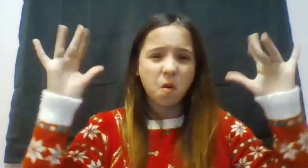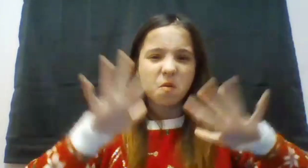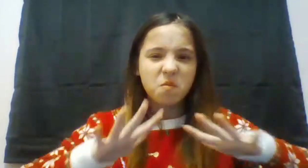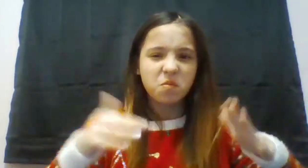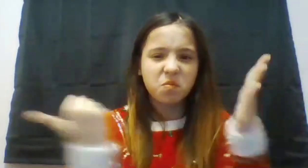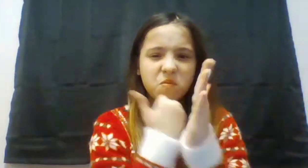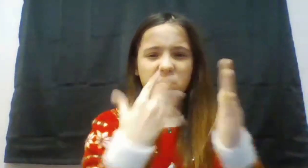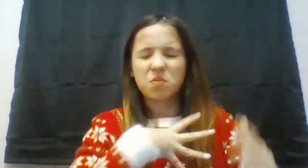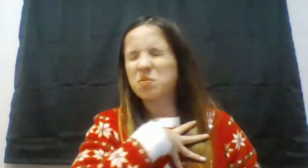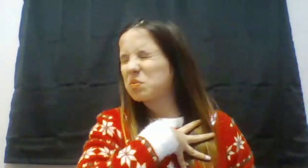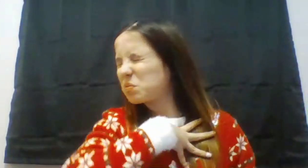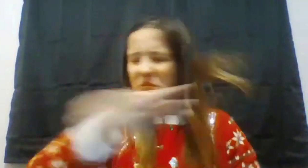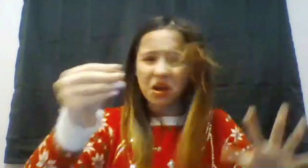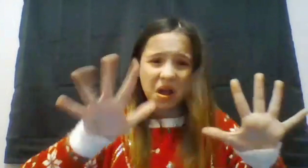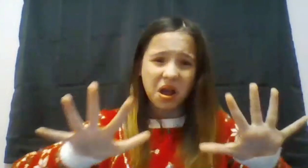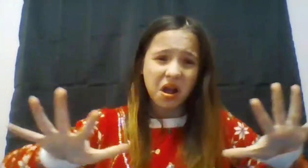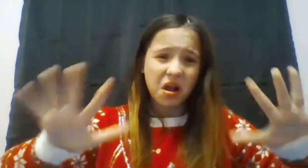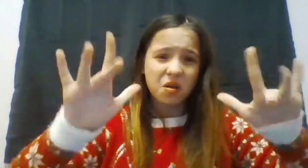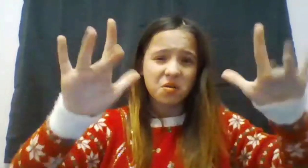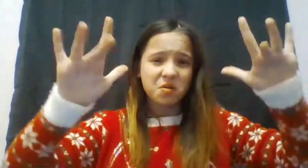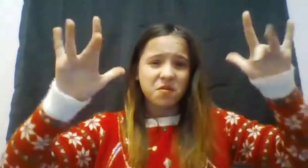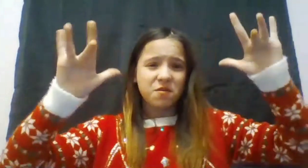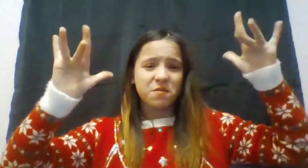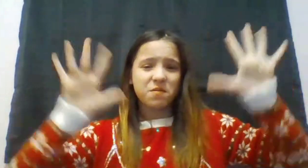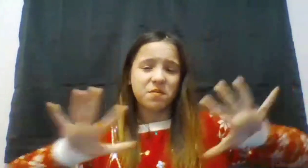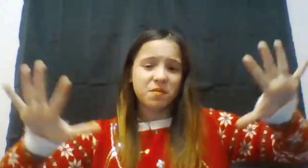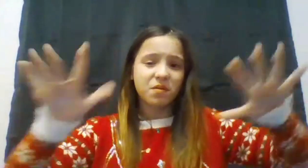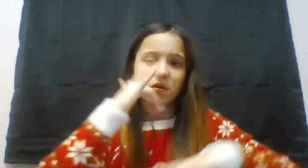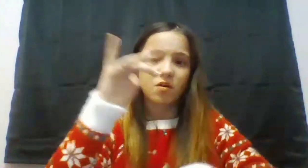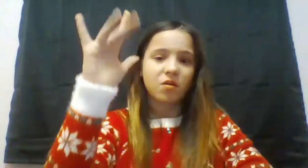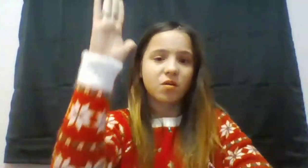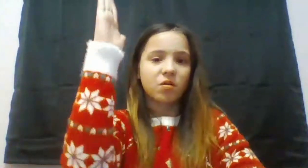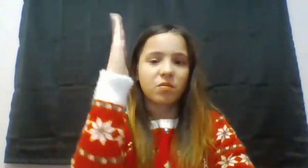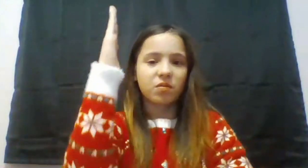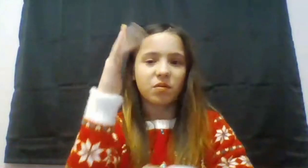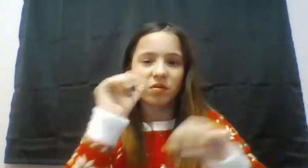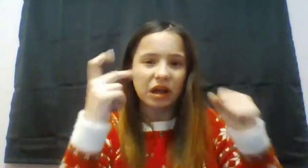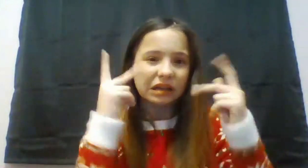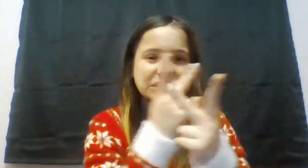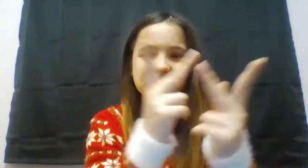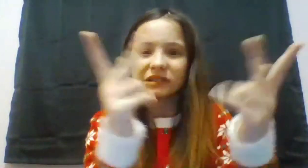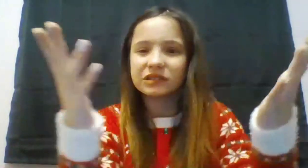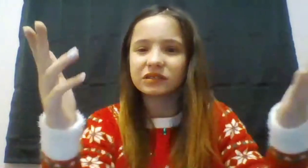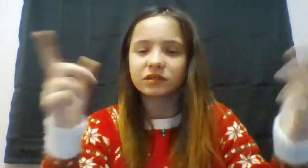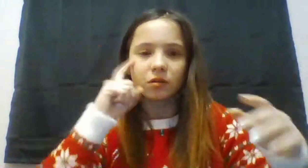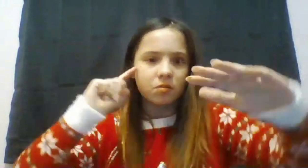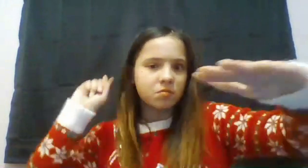Away to the window I flew like a flash, tore open the shutter and threw up a sash. The moon on the breast of the